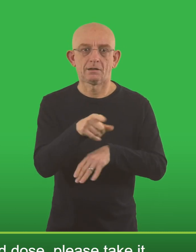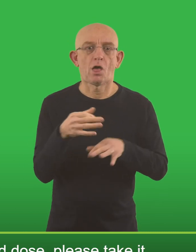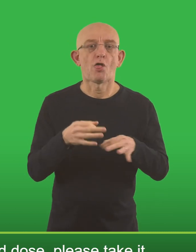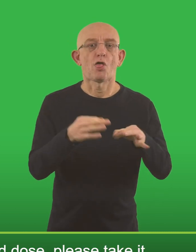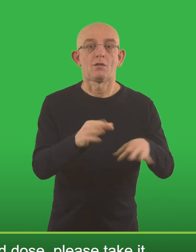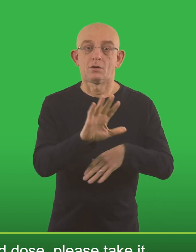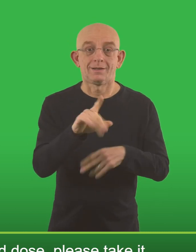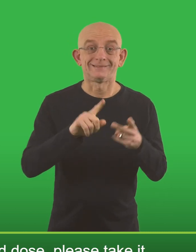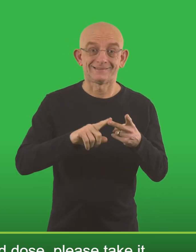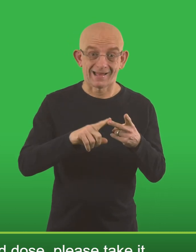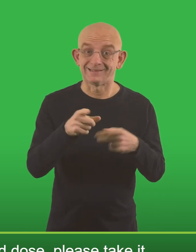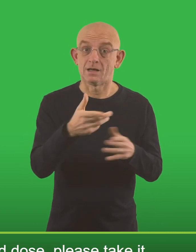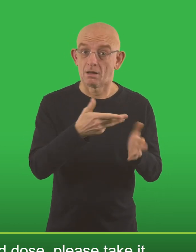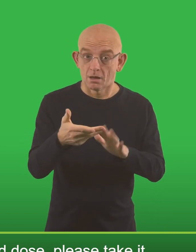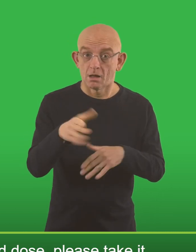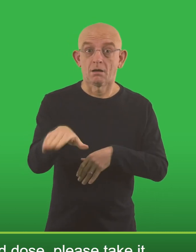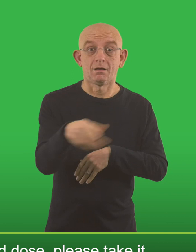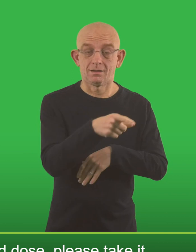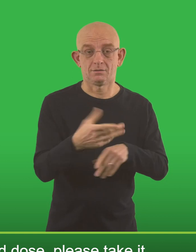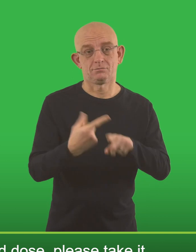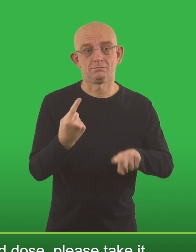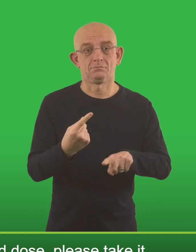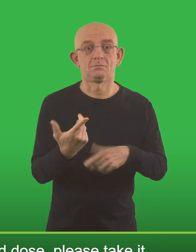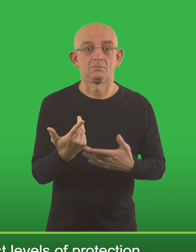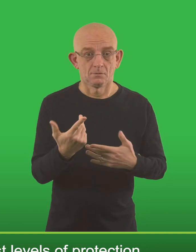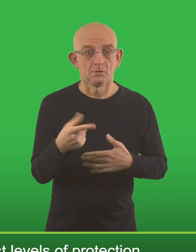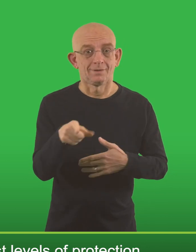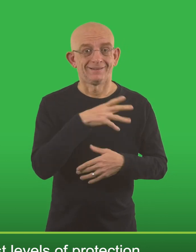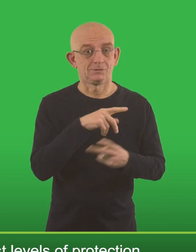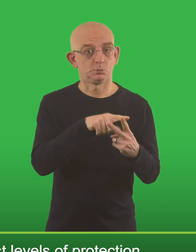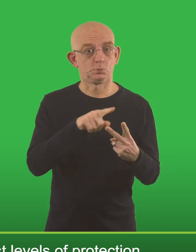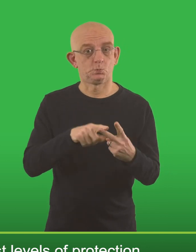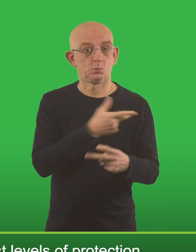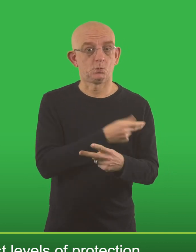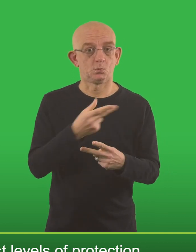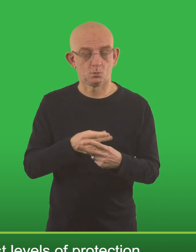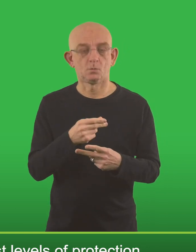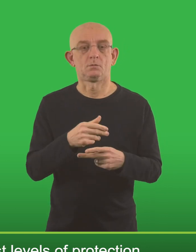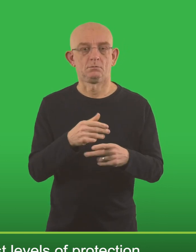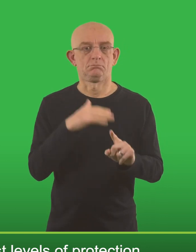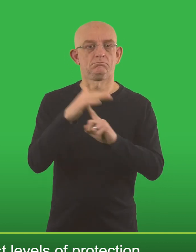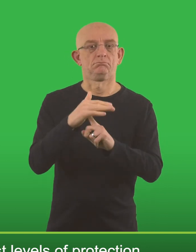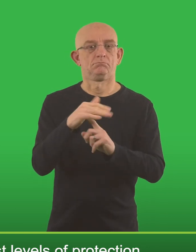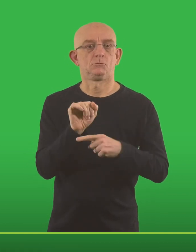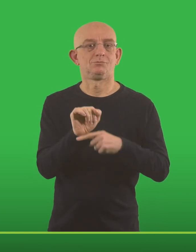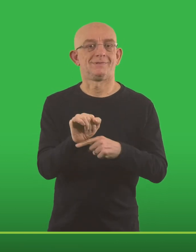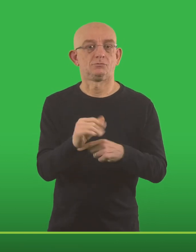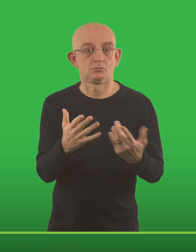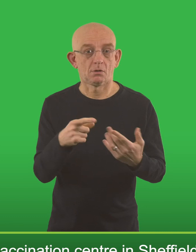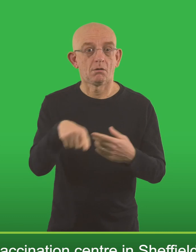Don't delay. If you're invited for a second dose, please take it. You'll need both doses to get the highest levels of